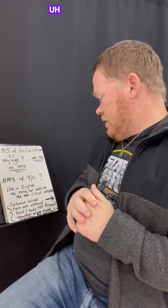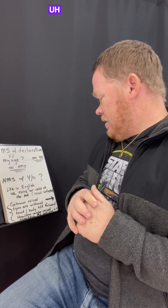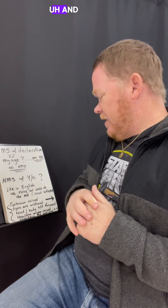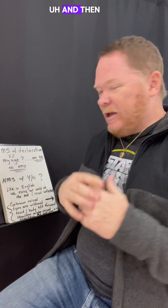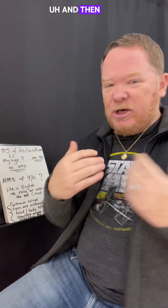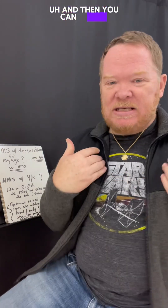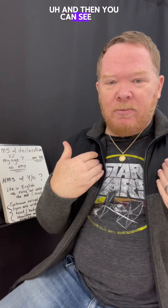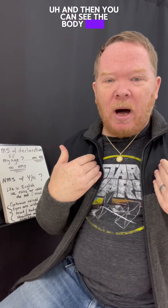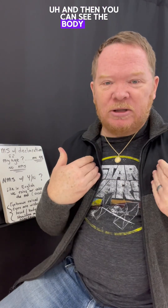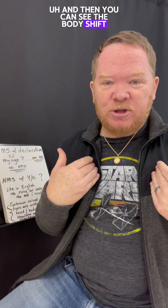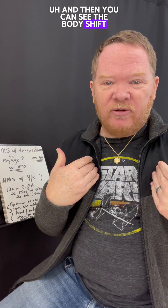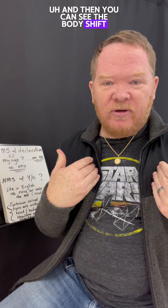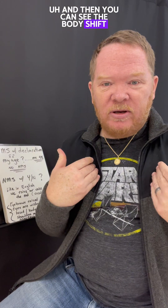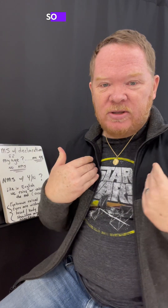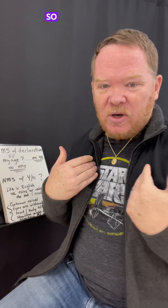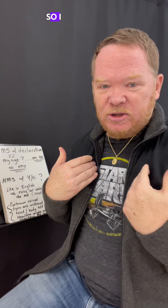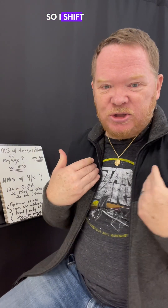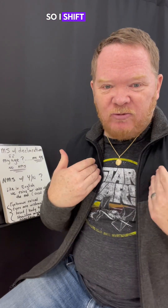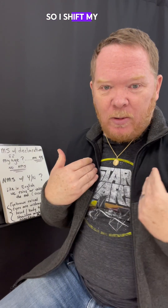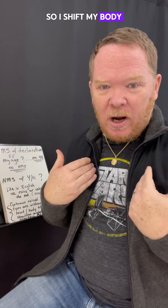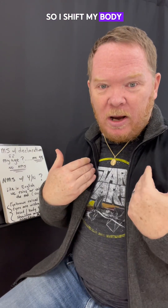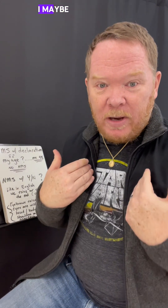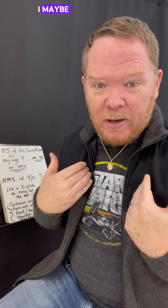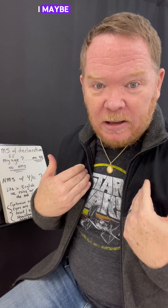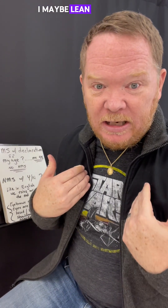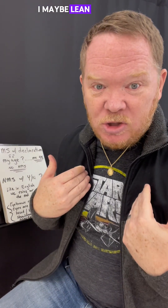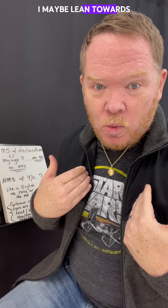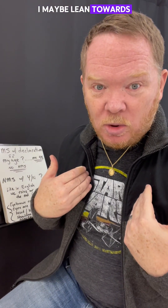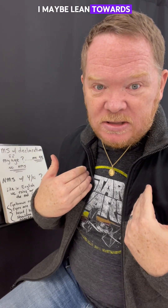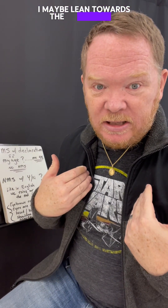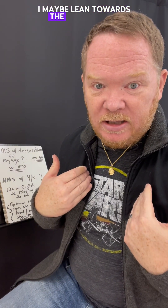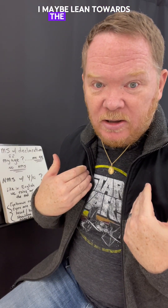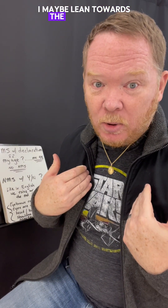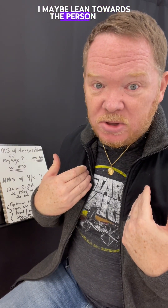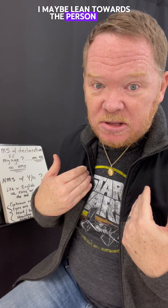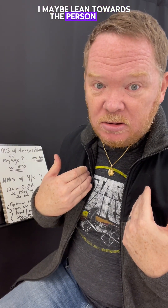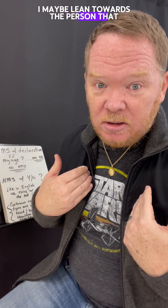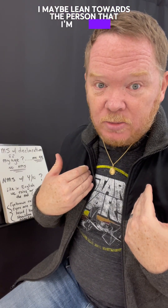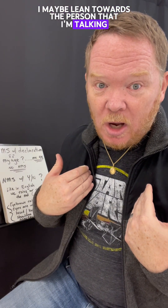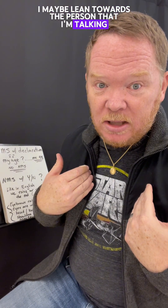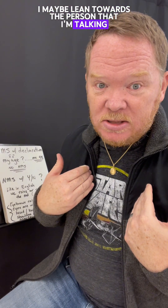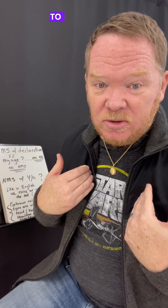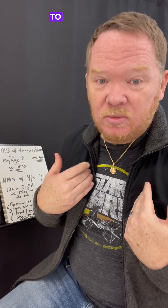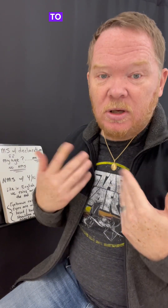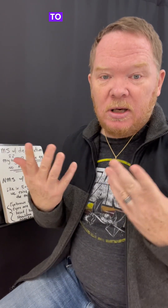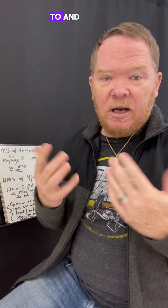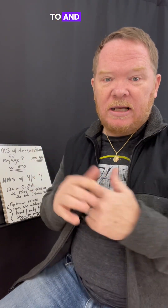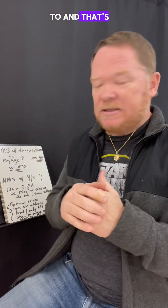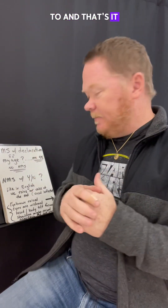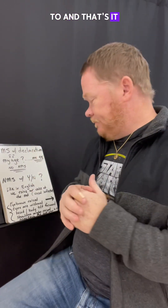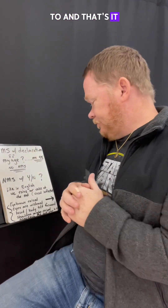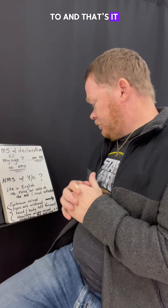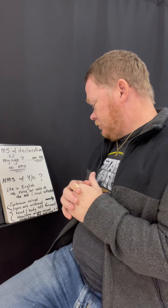And then you can see the body shift. So I shift my body, I maybe lean towards the person that I'm talking to, and that's it.